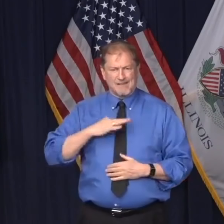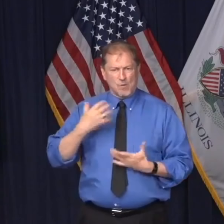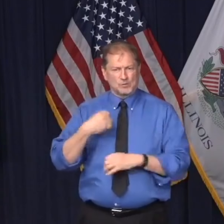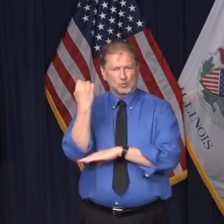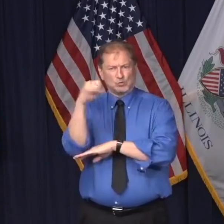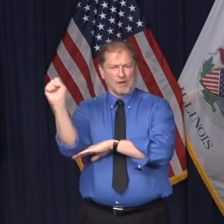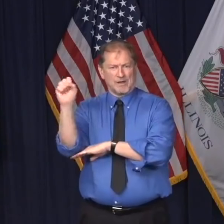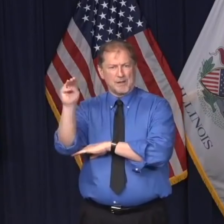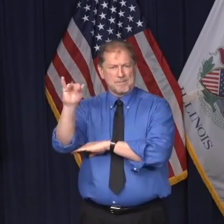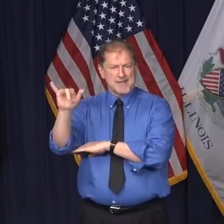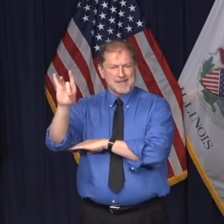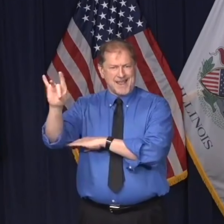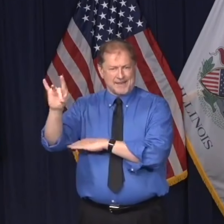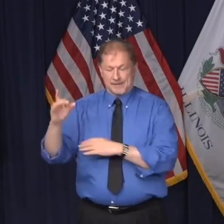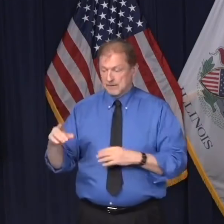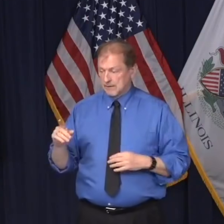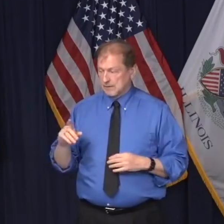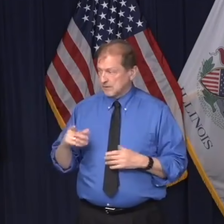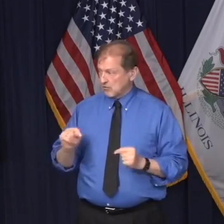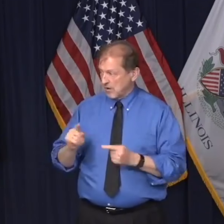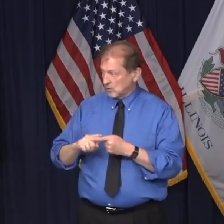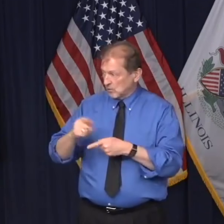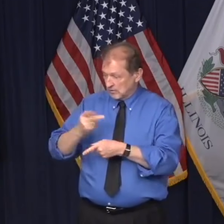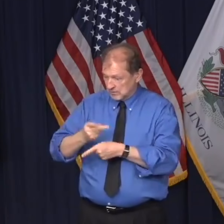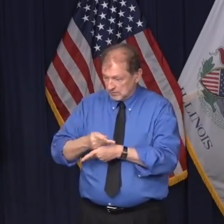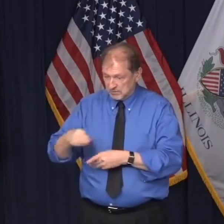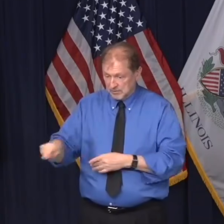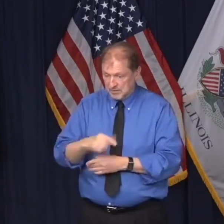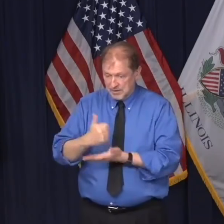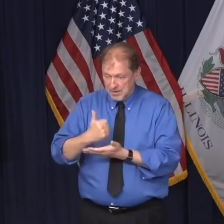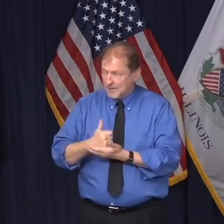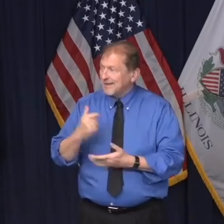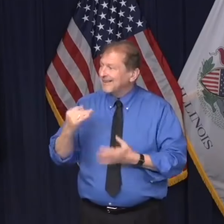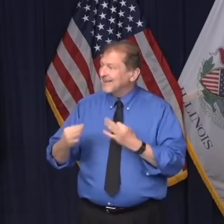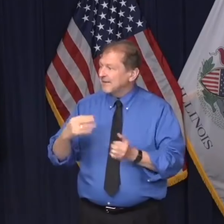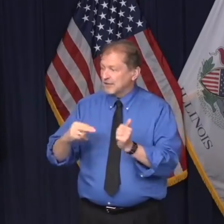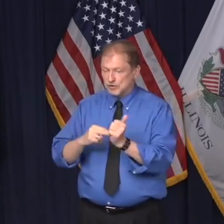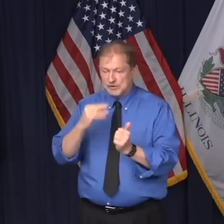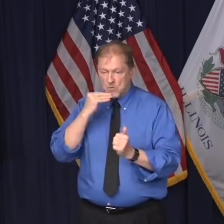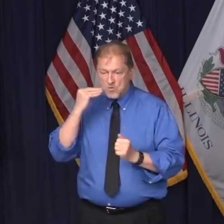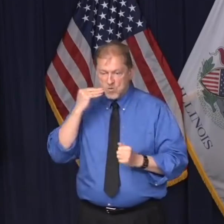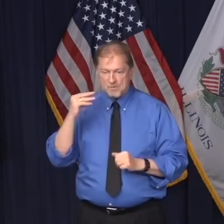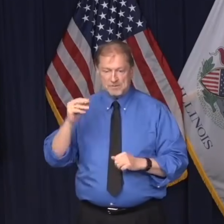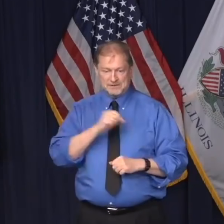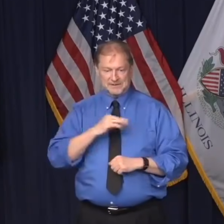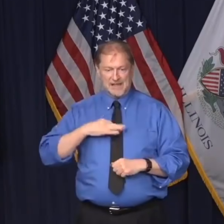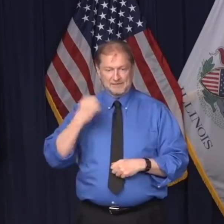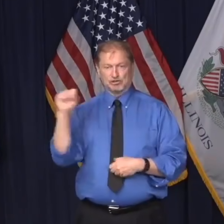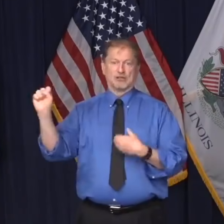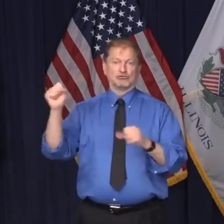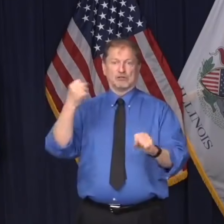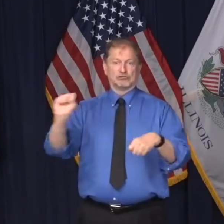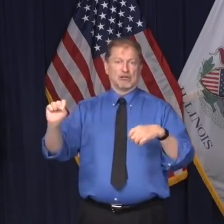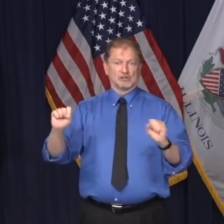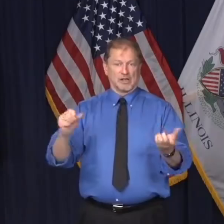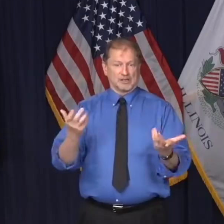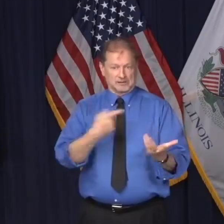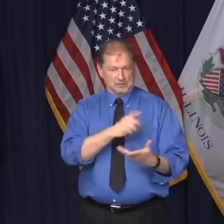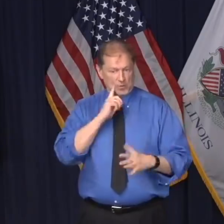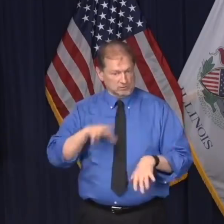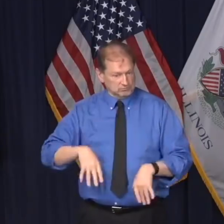get involved to keep workers on the job? Will the state step in if facilities strike? I have not been involved in